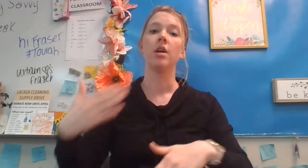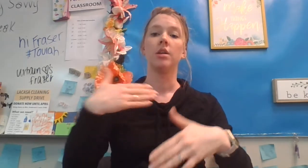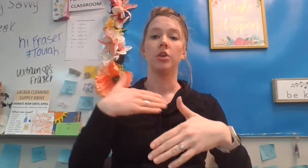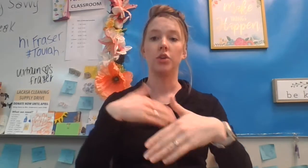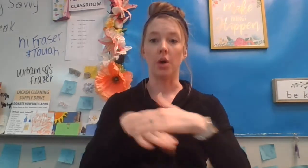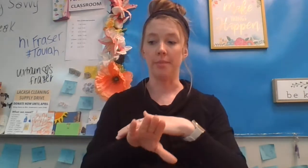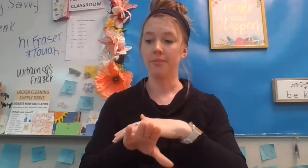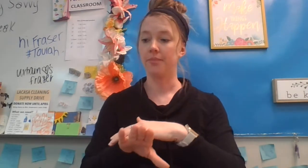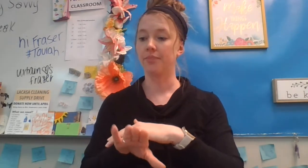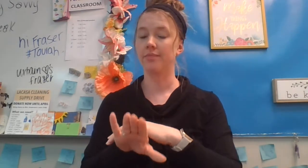Go in,